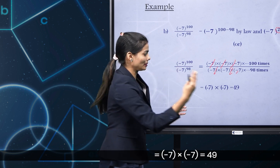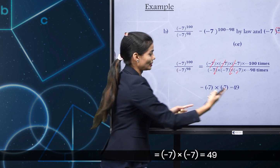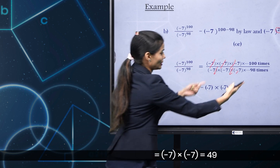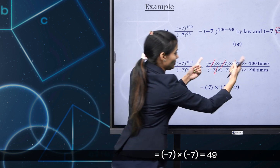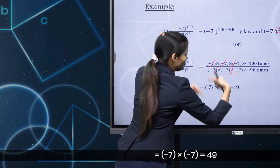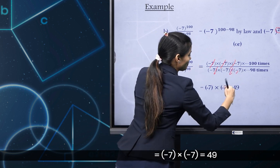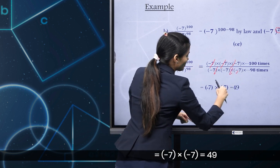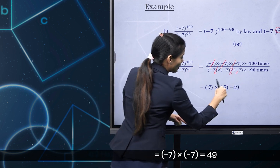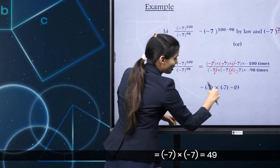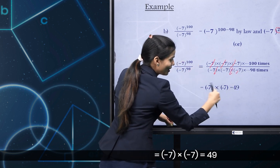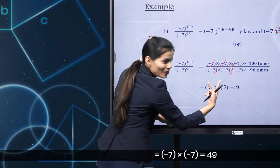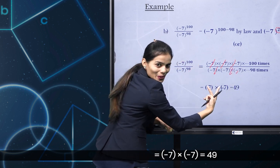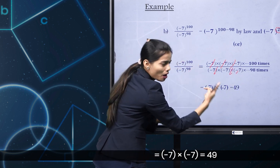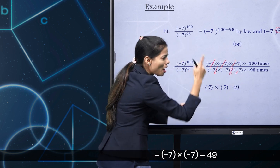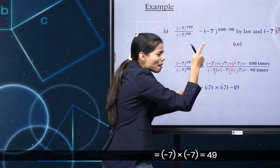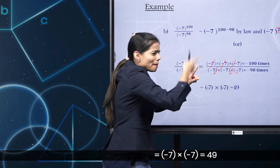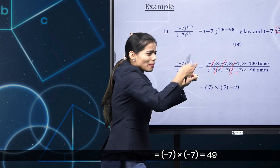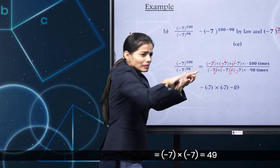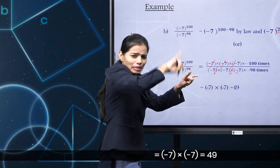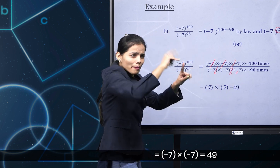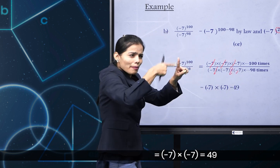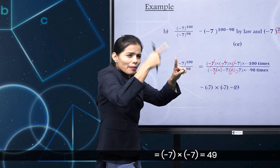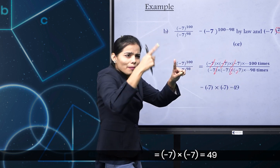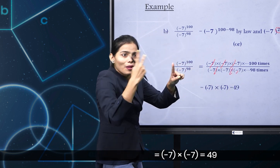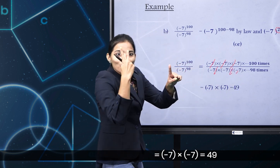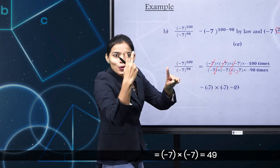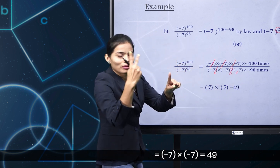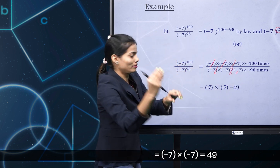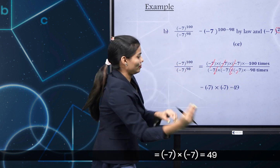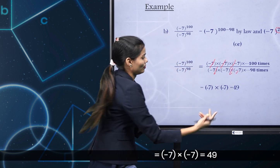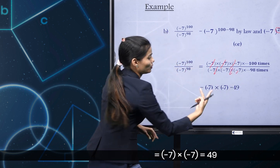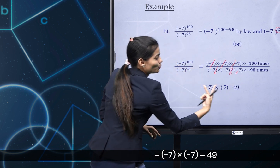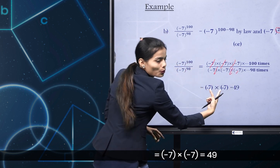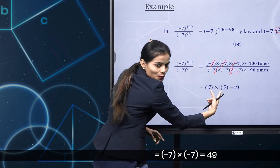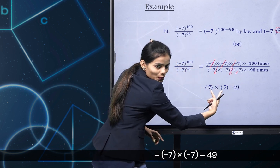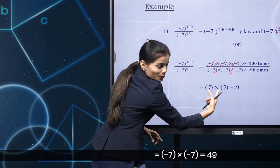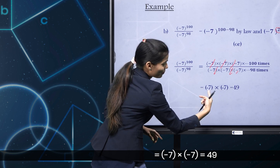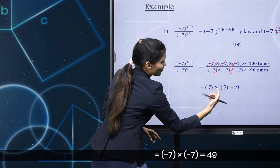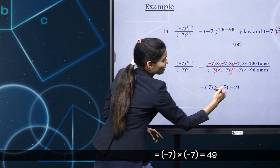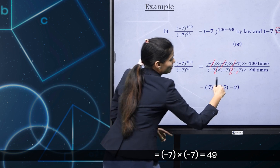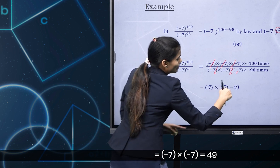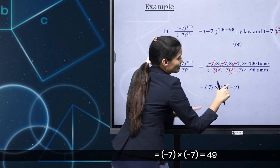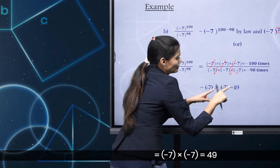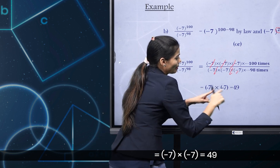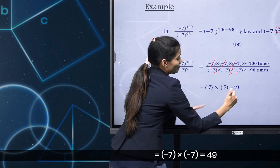Is equal to minus 7 into minus 7 is equal to 49.